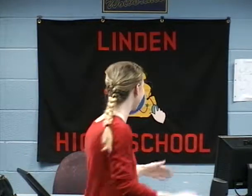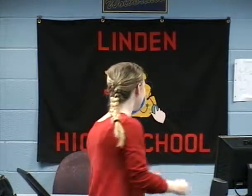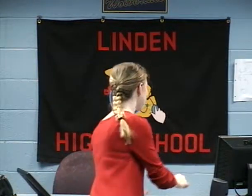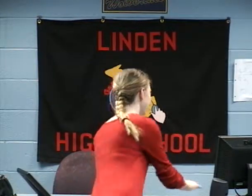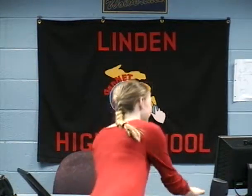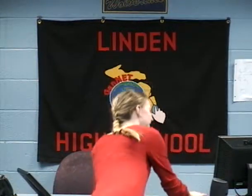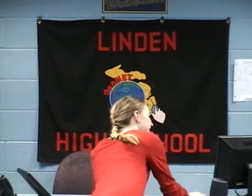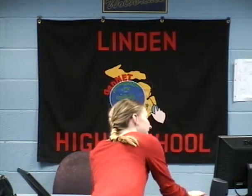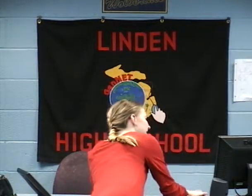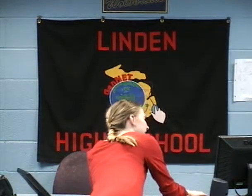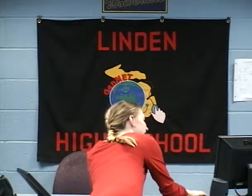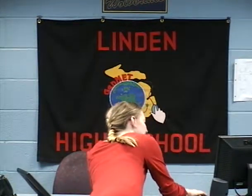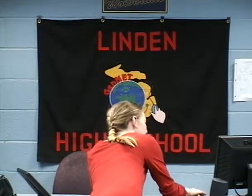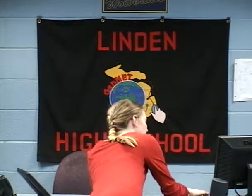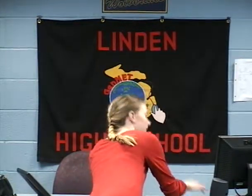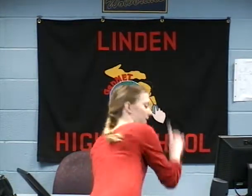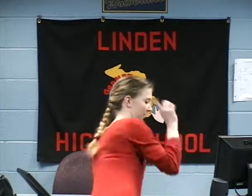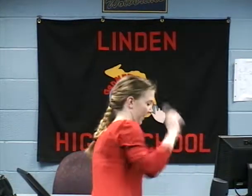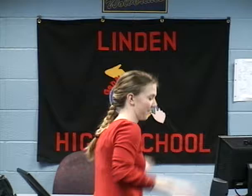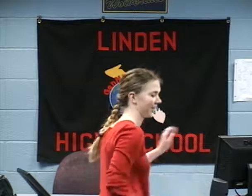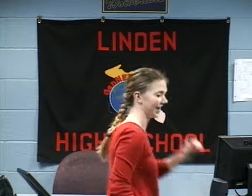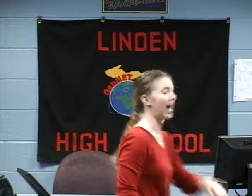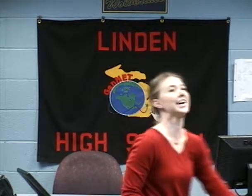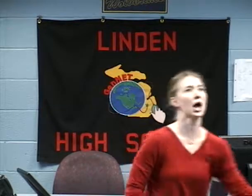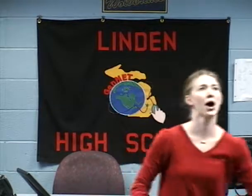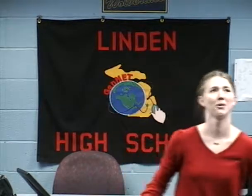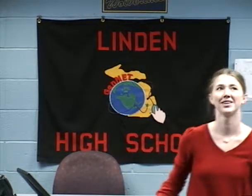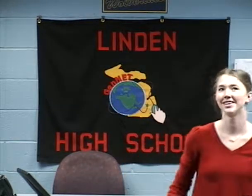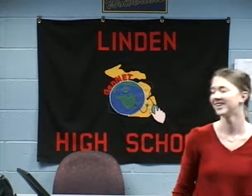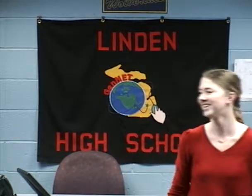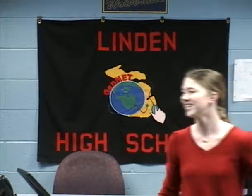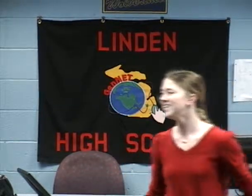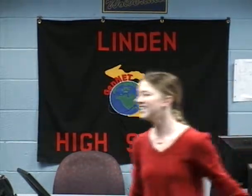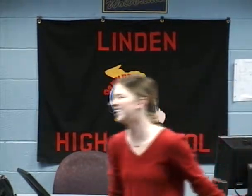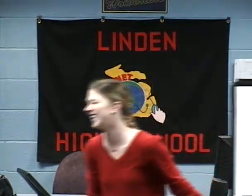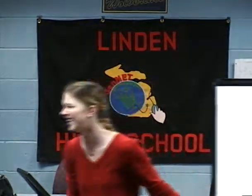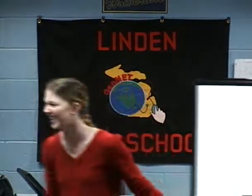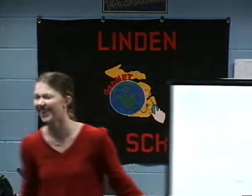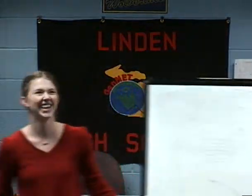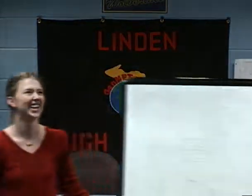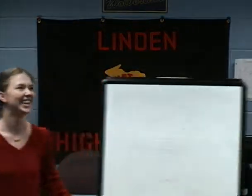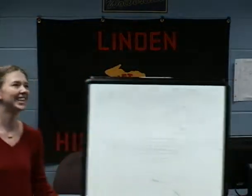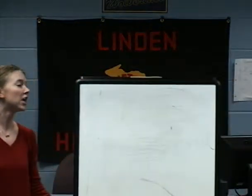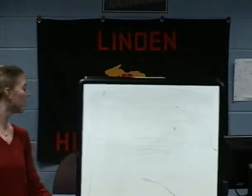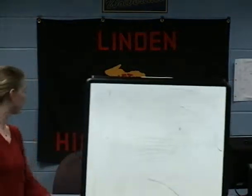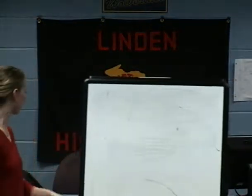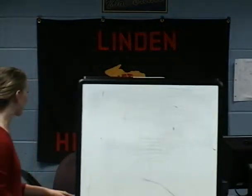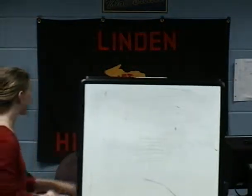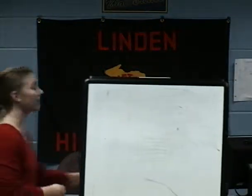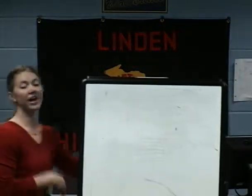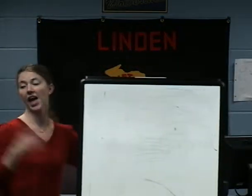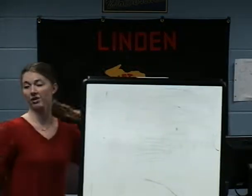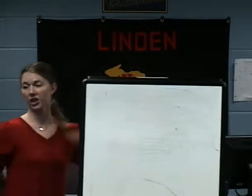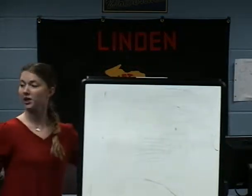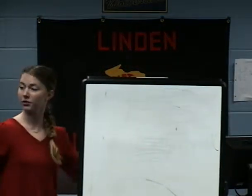just I'm getting Yeah, very that's emotional low. over trees. There's this little area in my backyard where They might have a cherry tree in